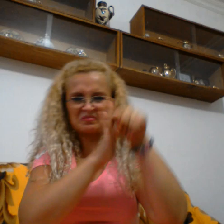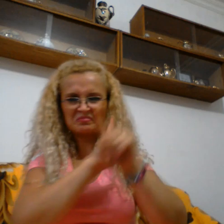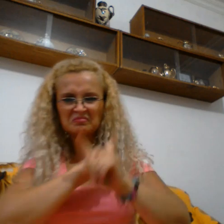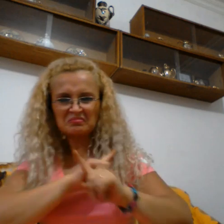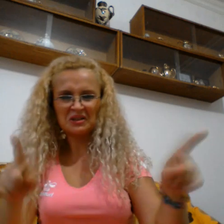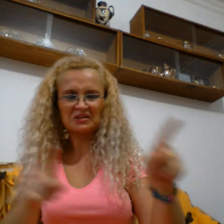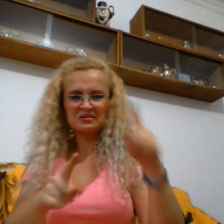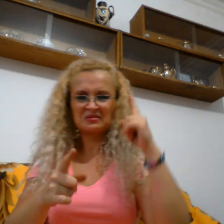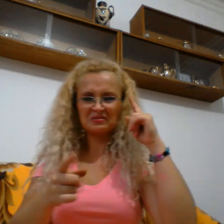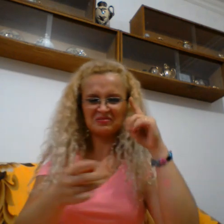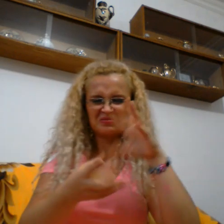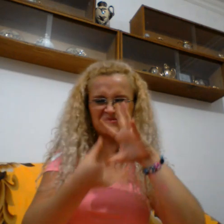so rewarding and inspiring.